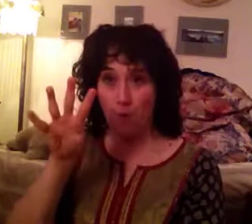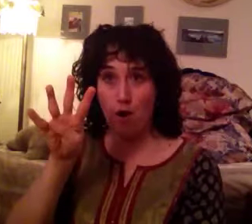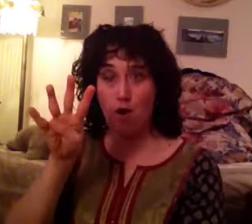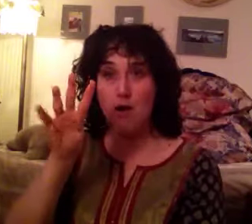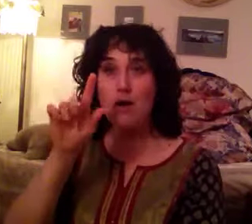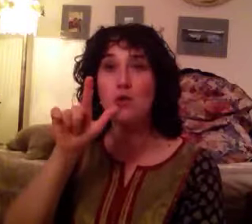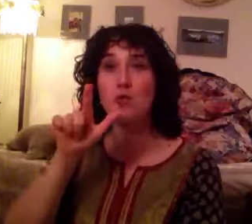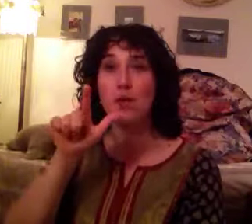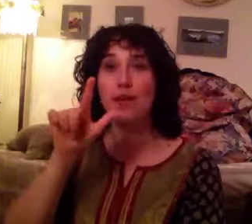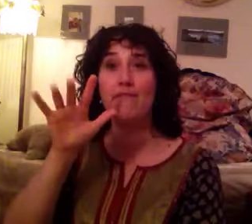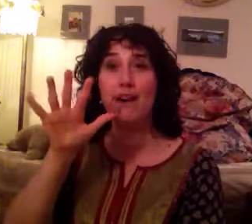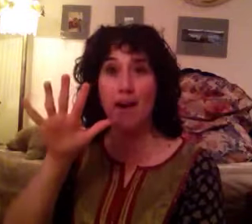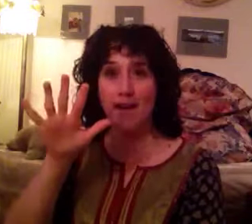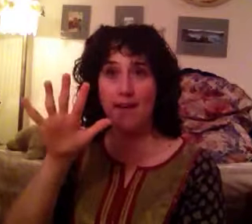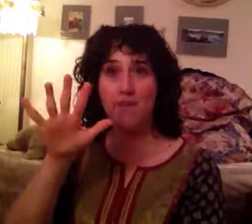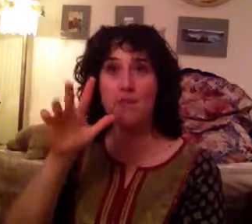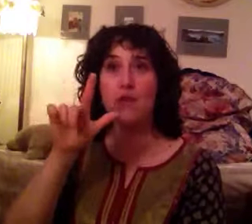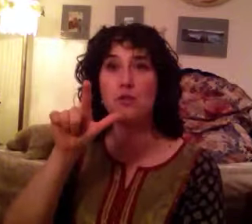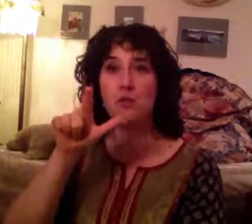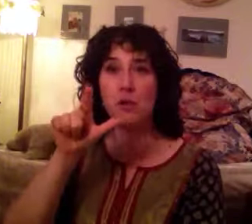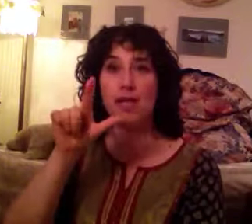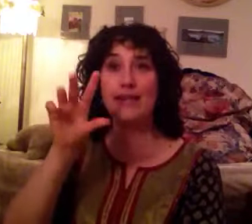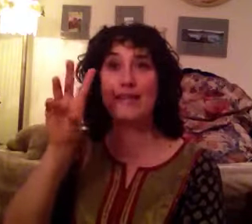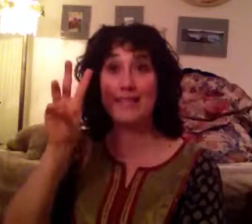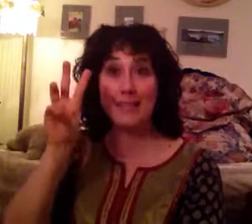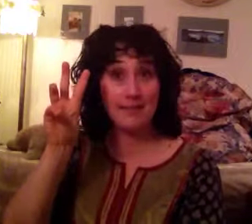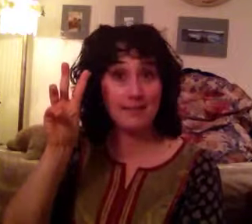24, 25, 26,